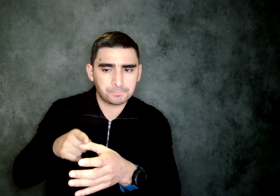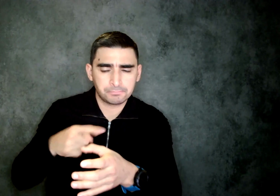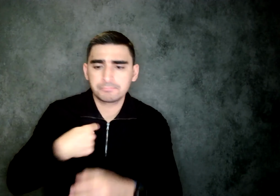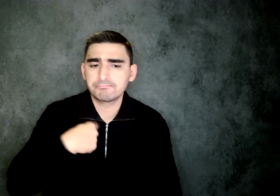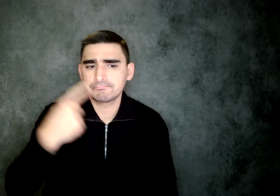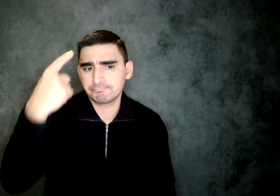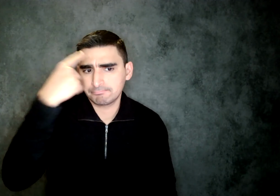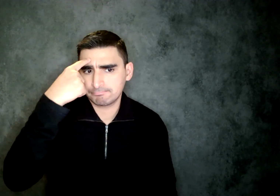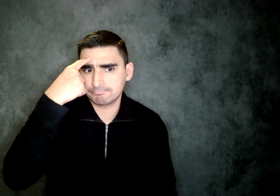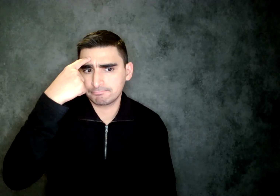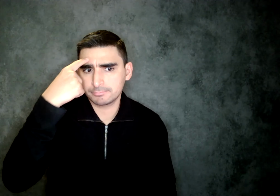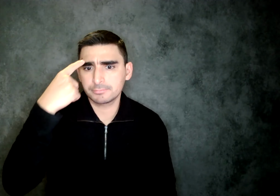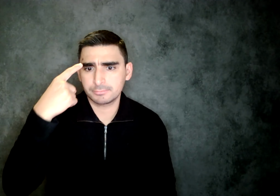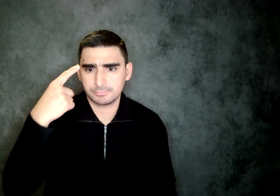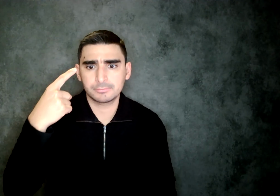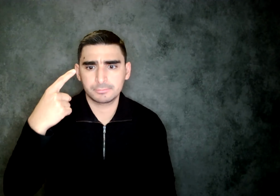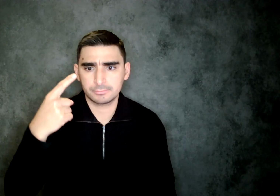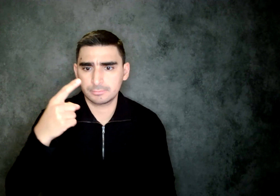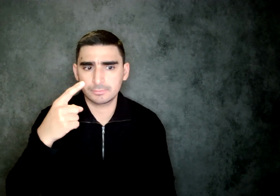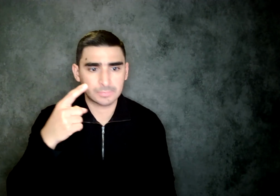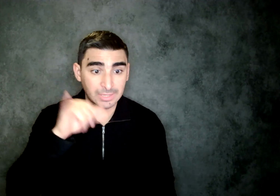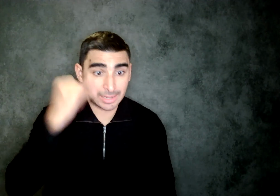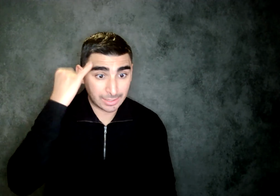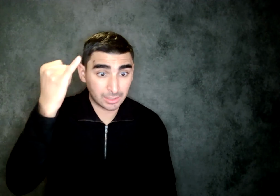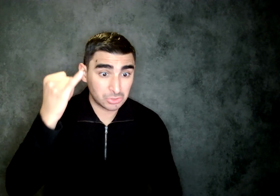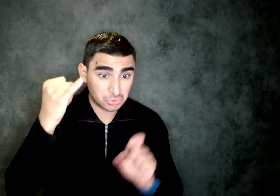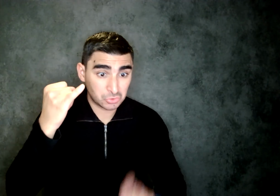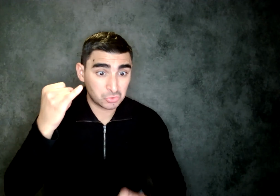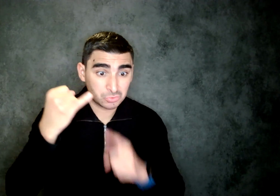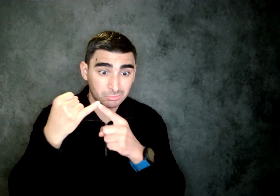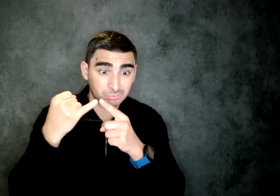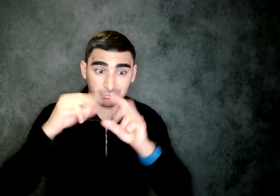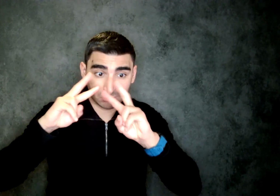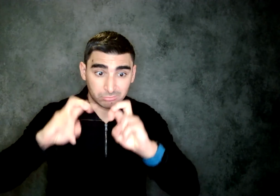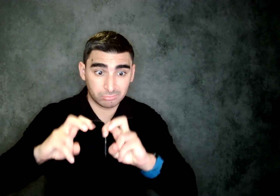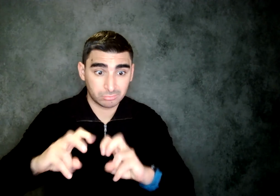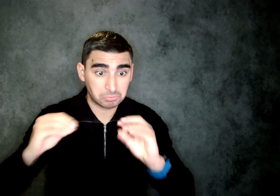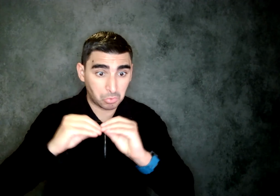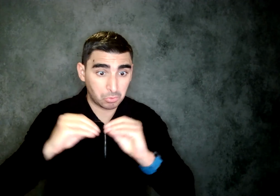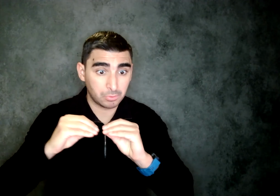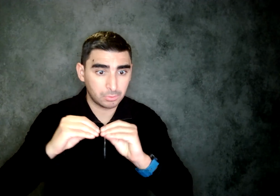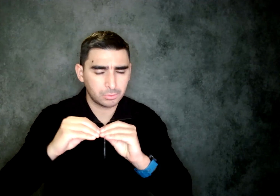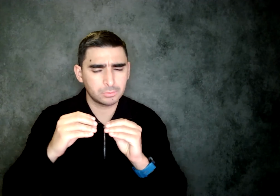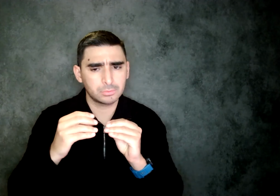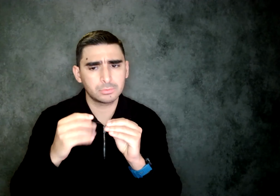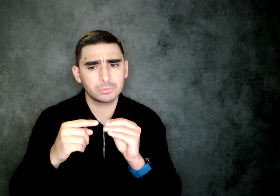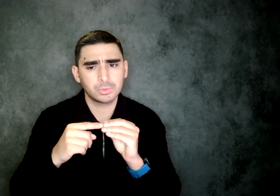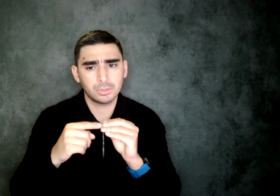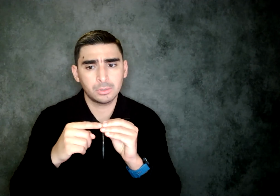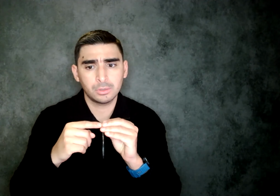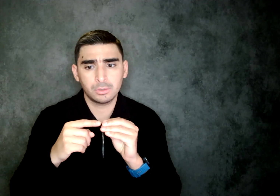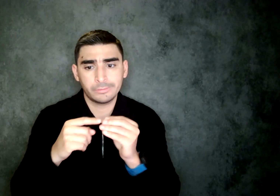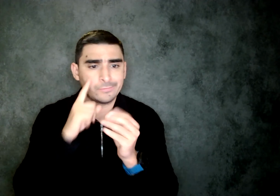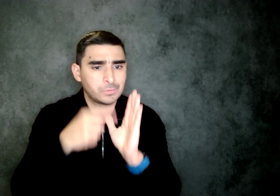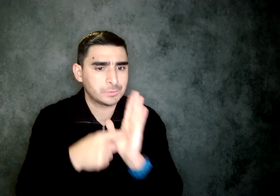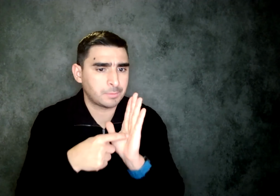county staff, I mean, I think there's some idea of researching like big ideas, and you know, I have questions like how do